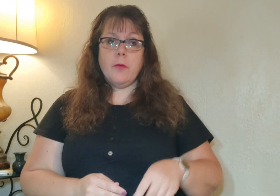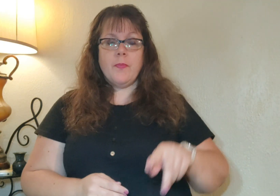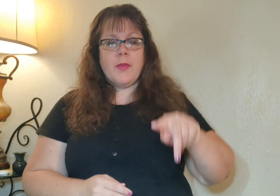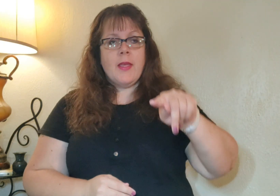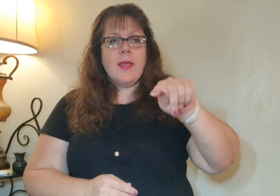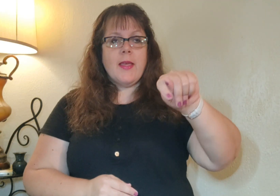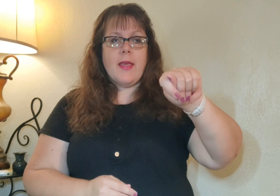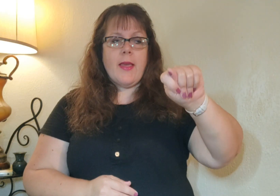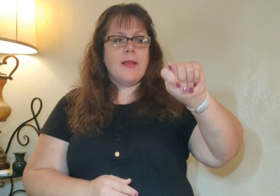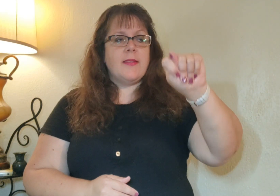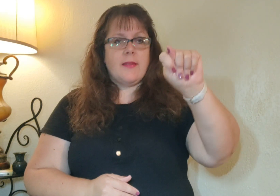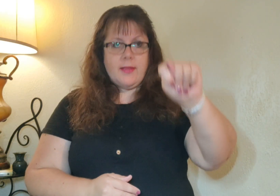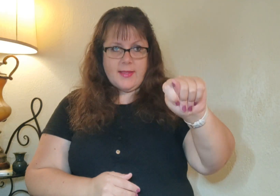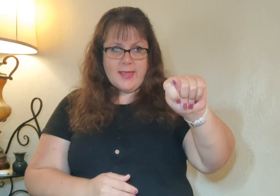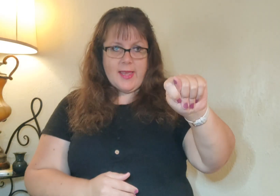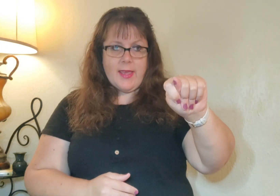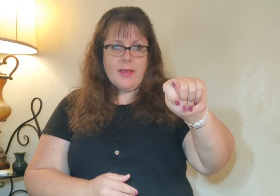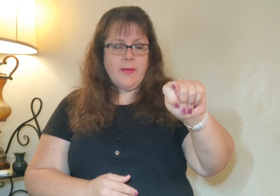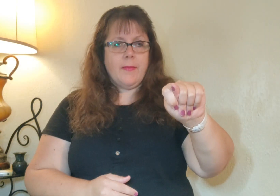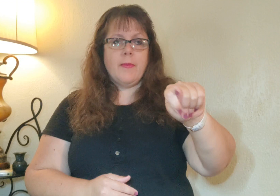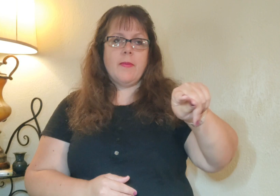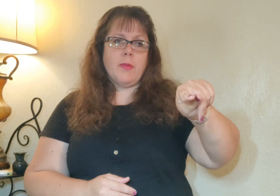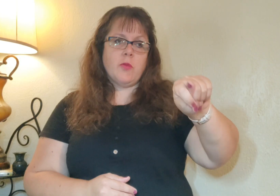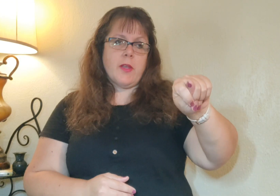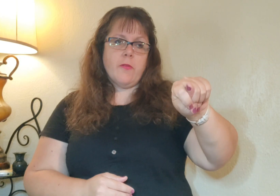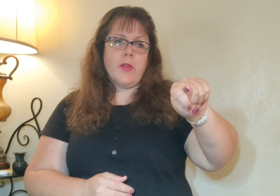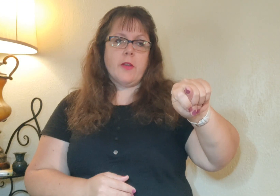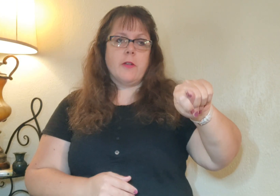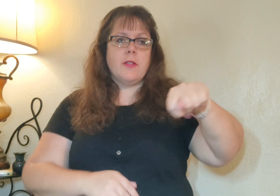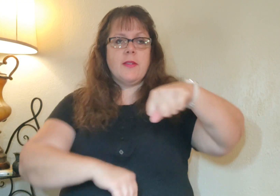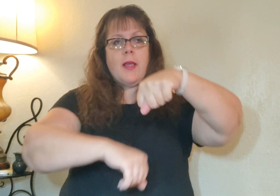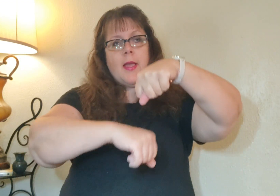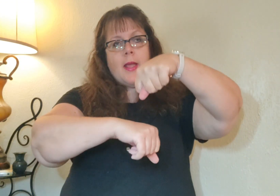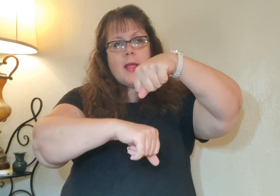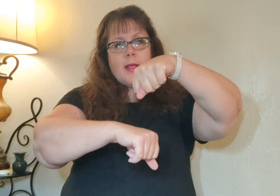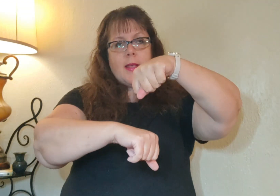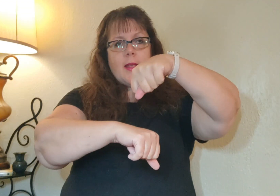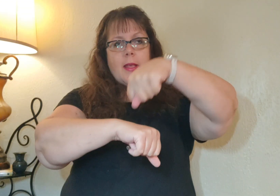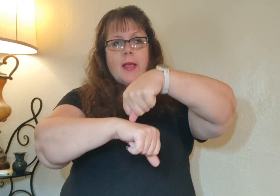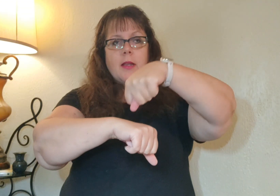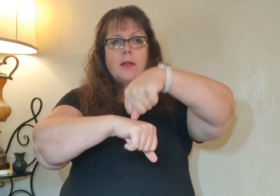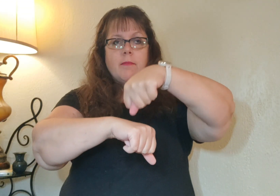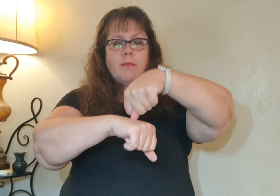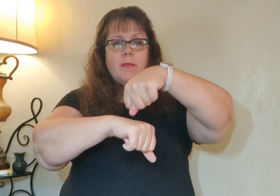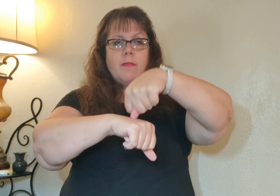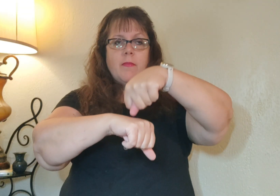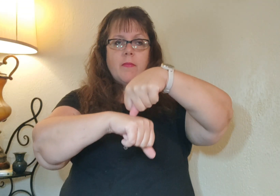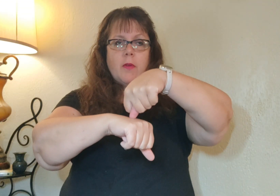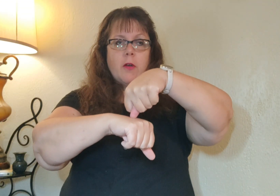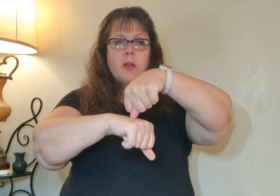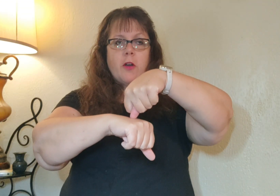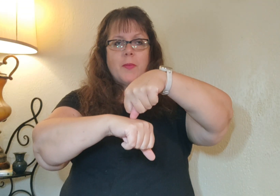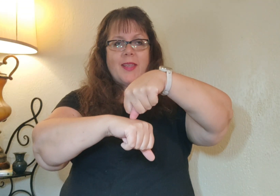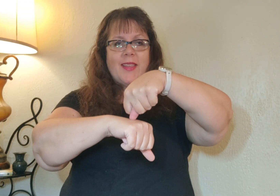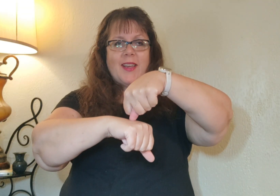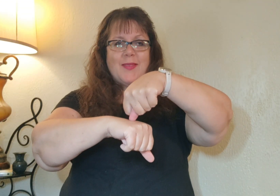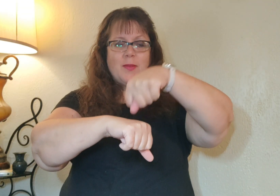Temple is the T between your fingers in on your arm like that,